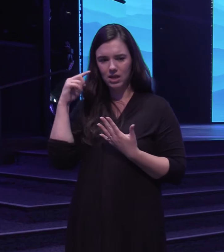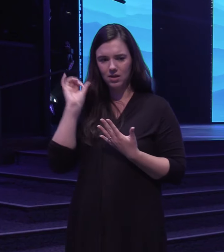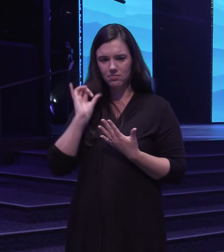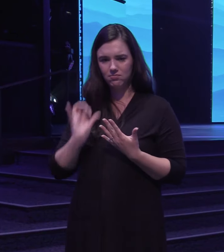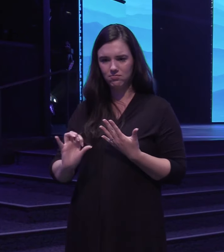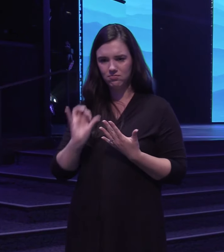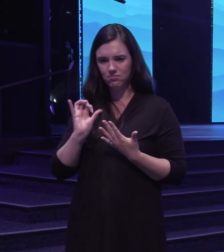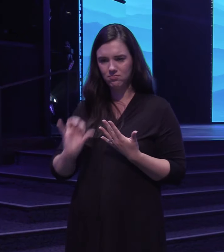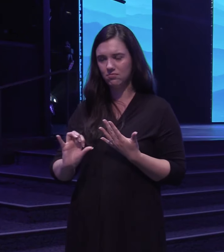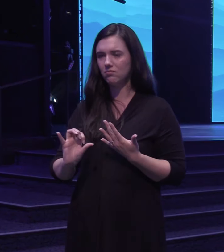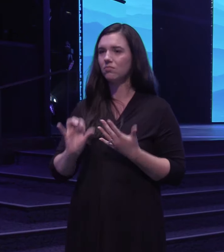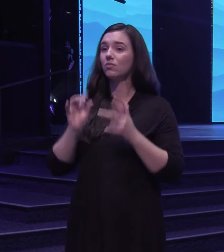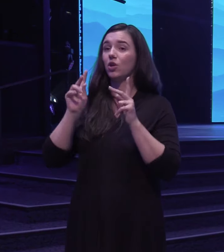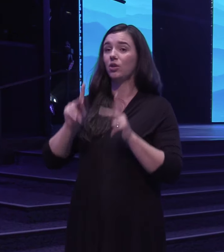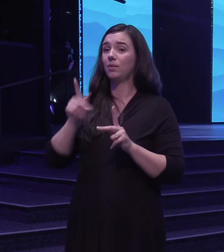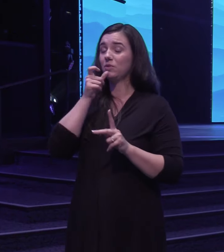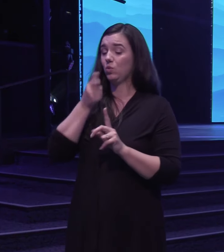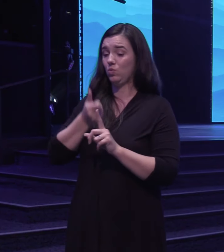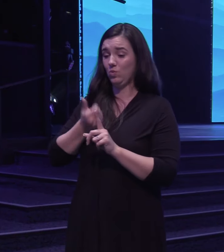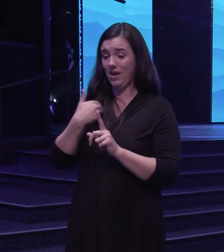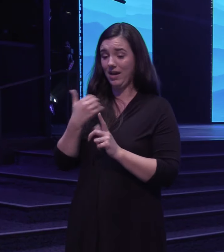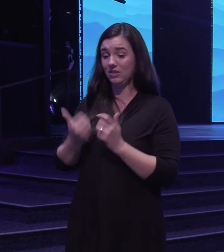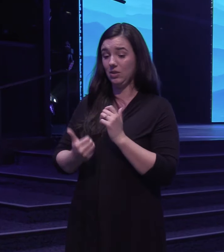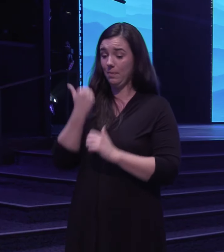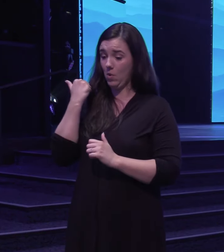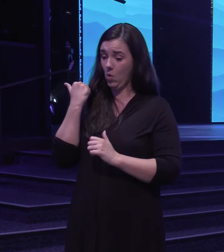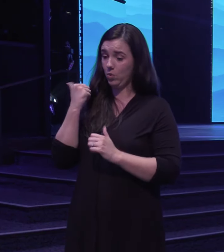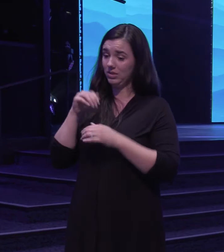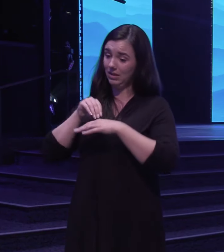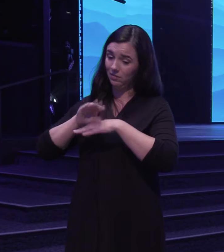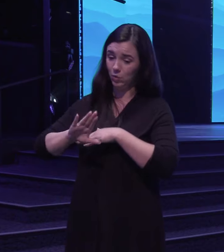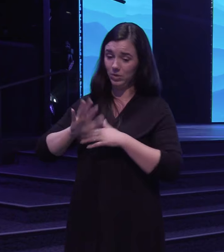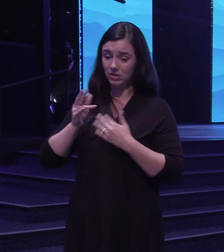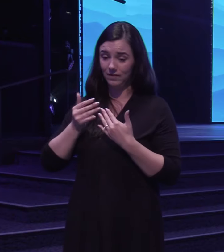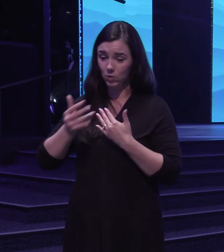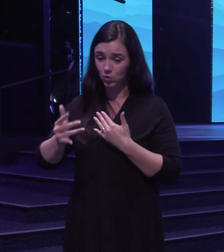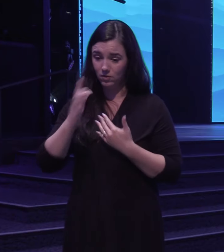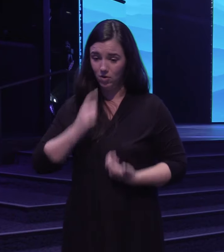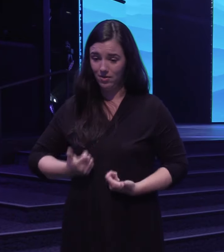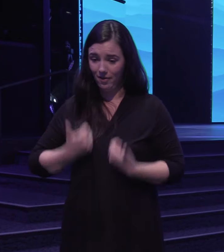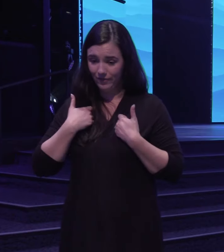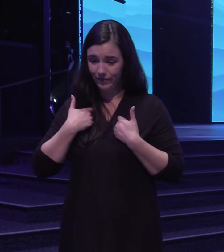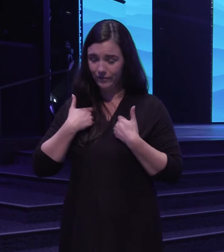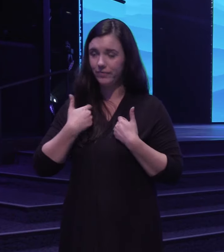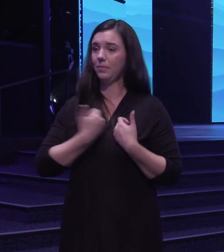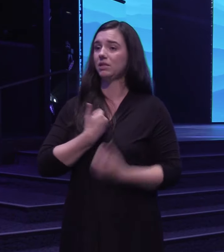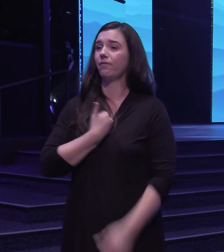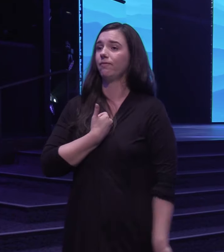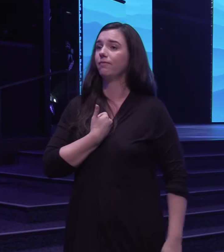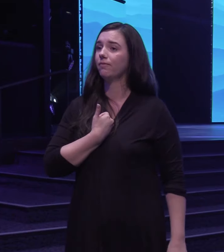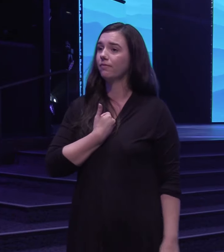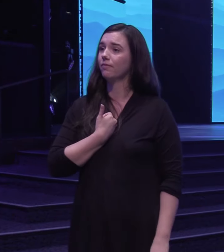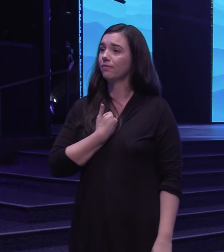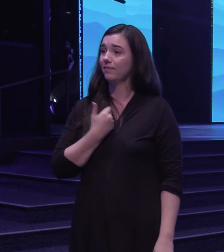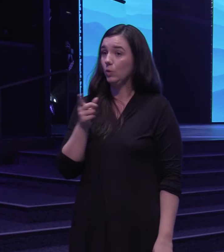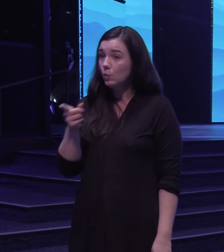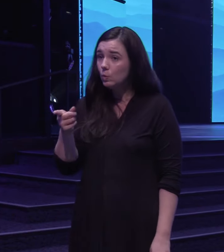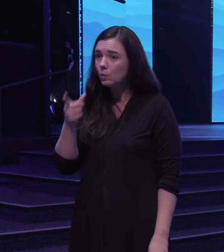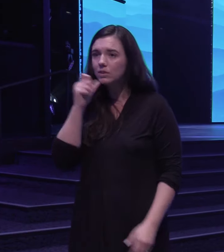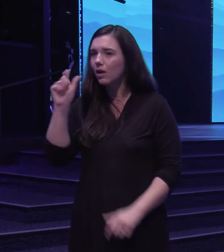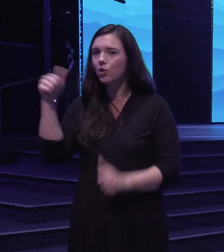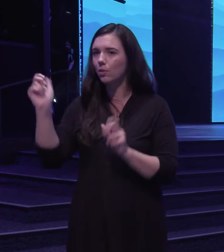understand that the person who has the most to do with what happens to you in life is you. It's not